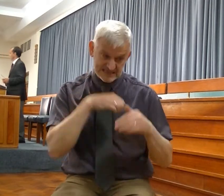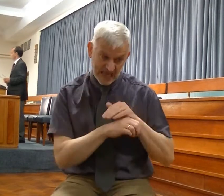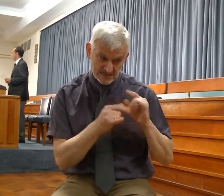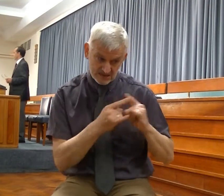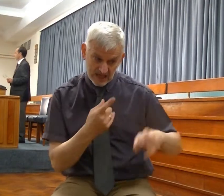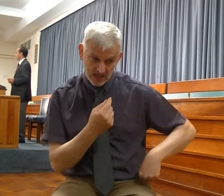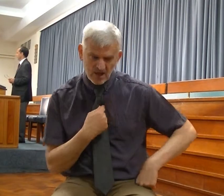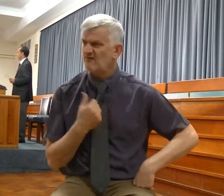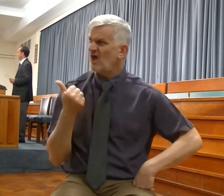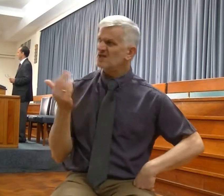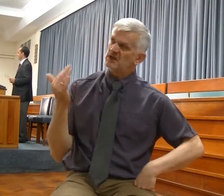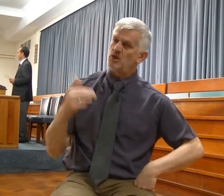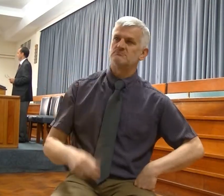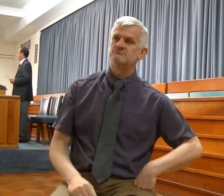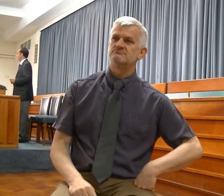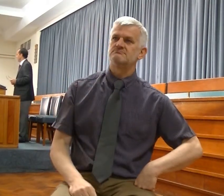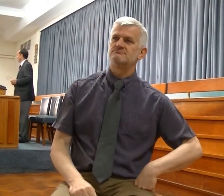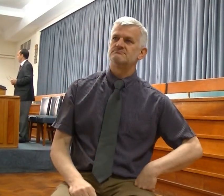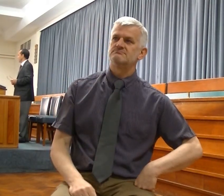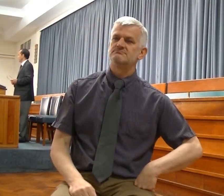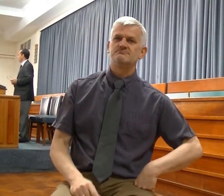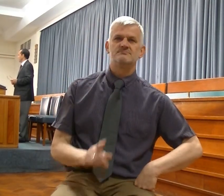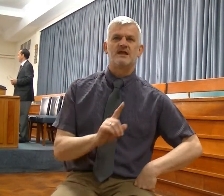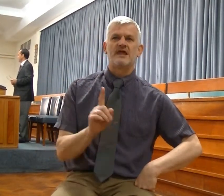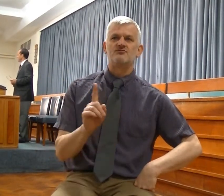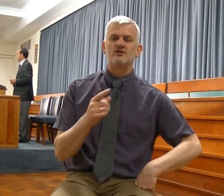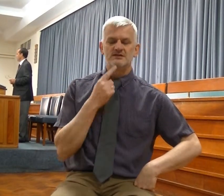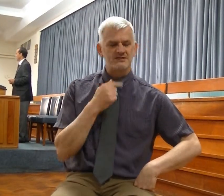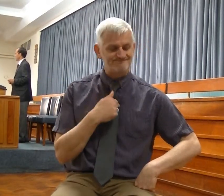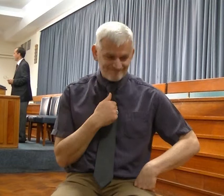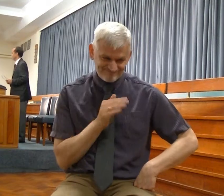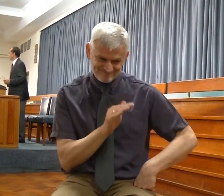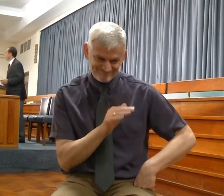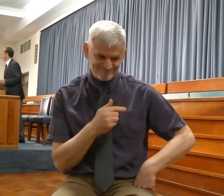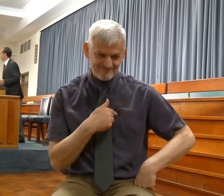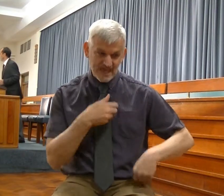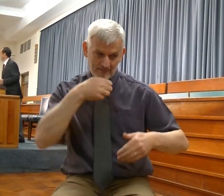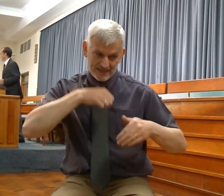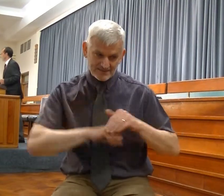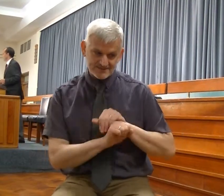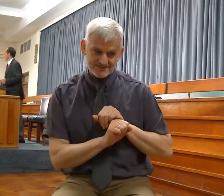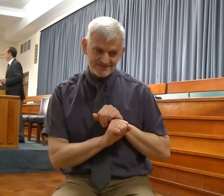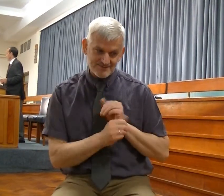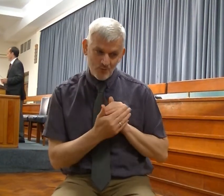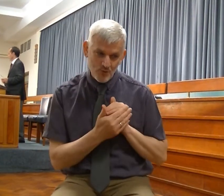neck?" "Oh, yes, come in." A few moments later, the camel said, "Can I come